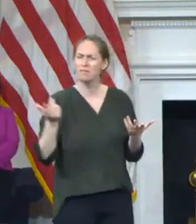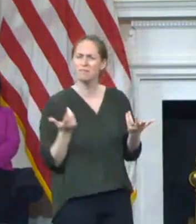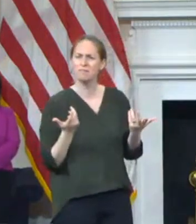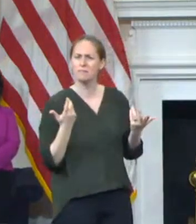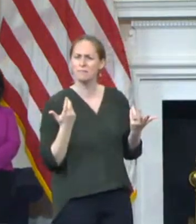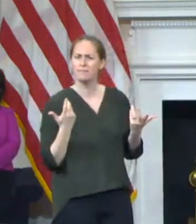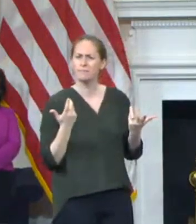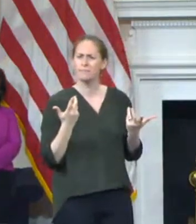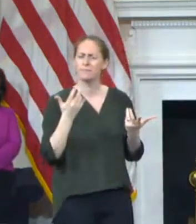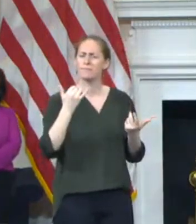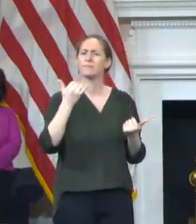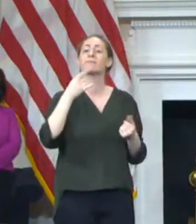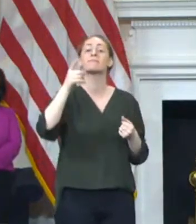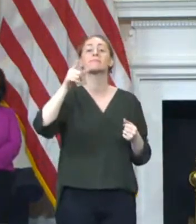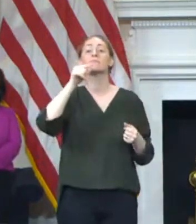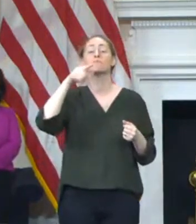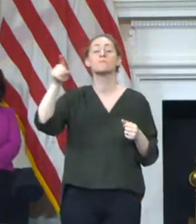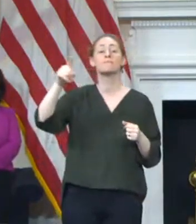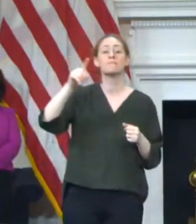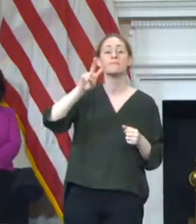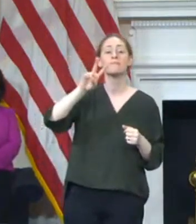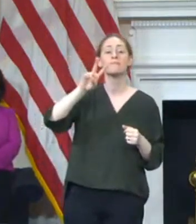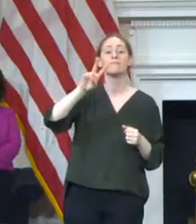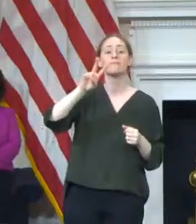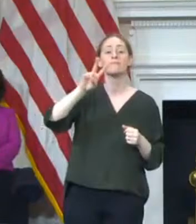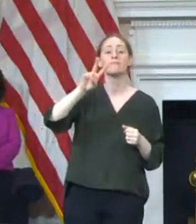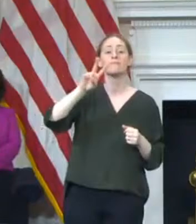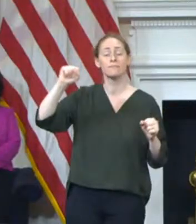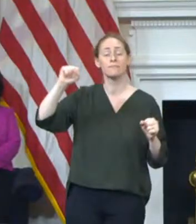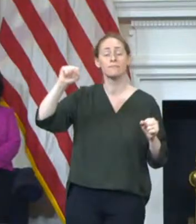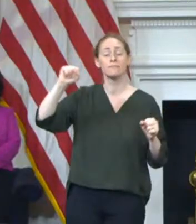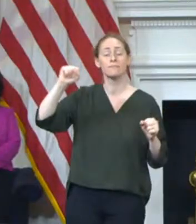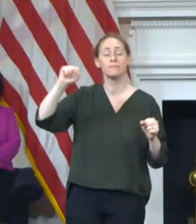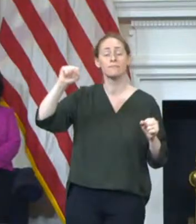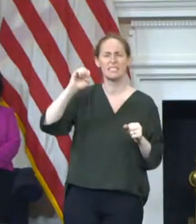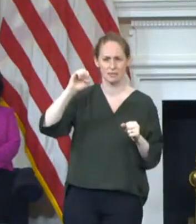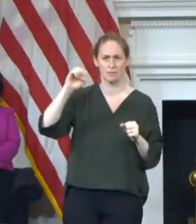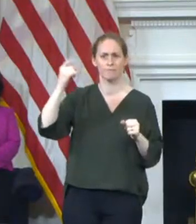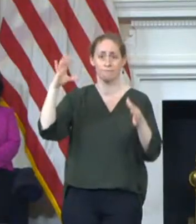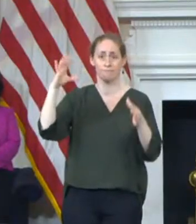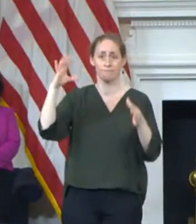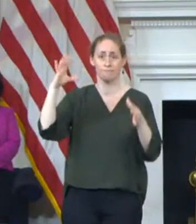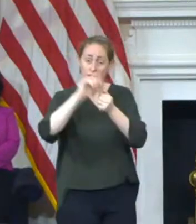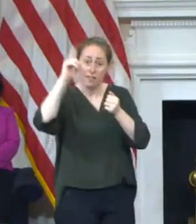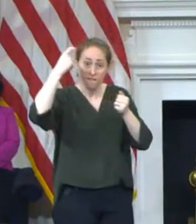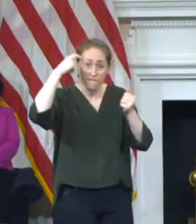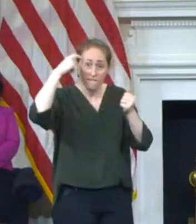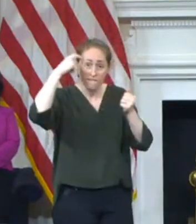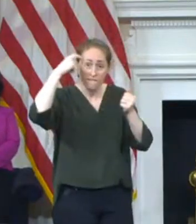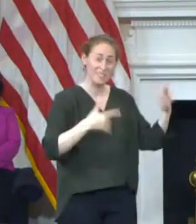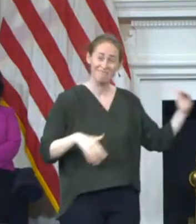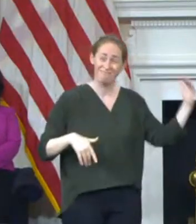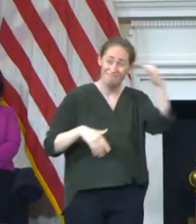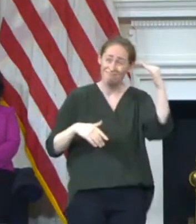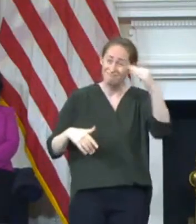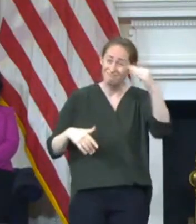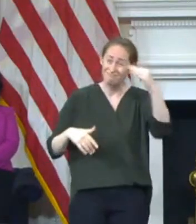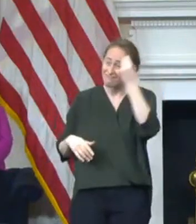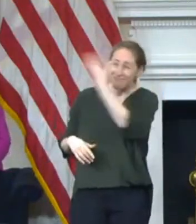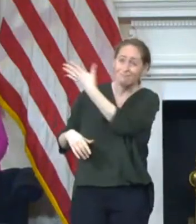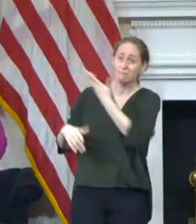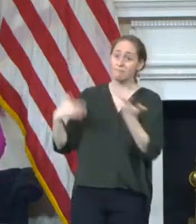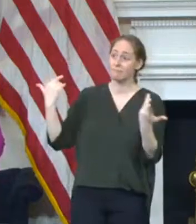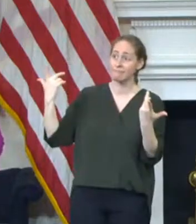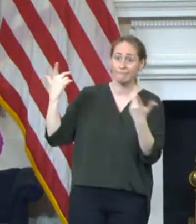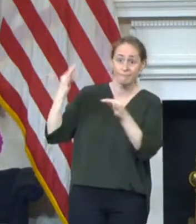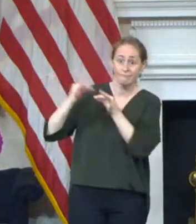governor. Is your message being communicated to him and to the administration? Because without any more action in the next